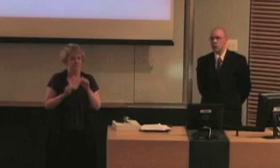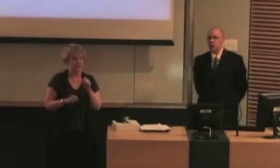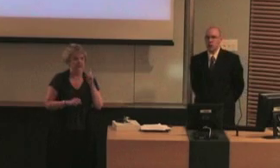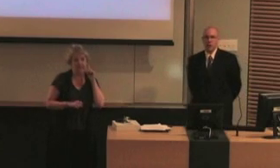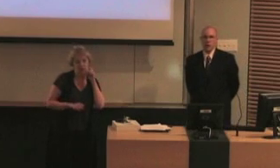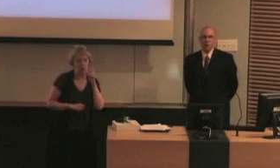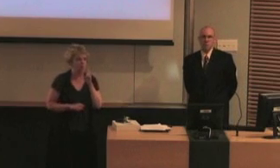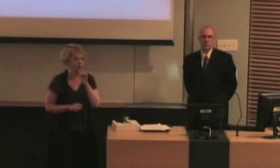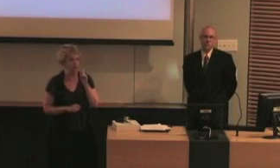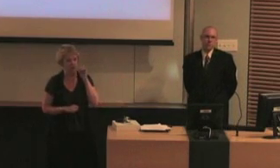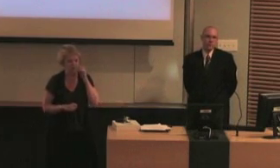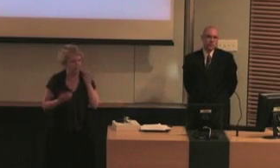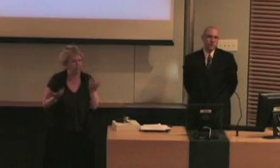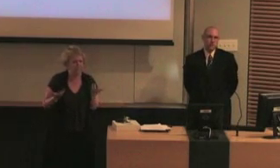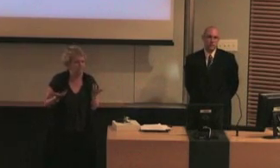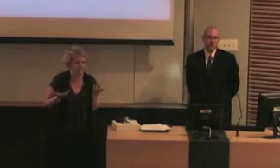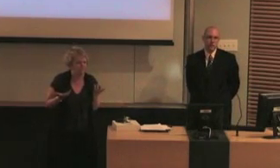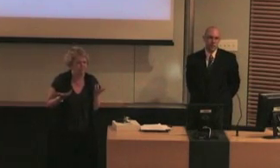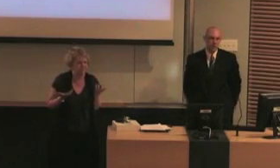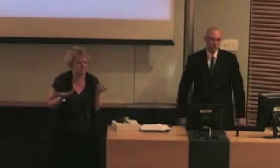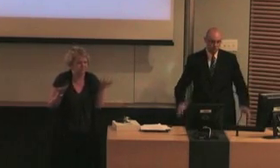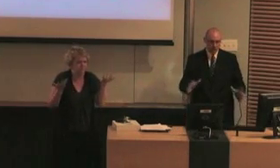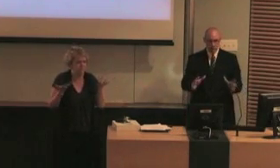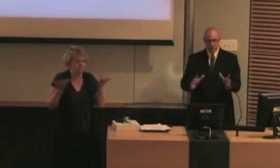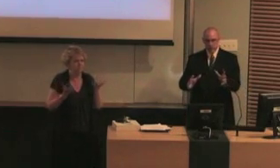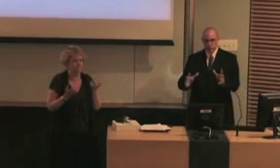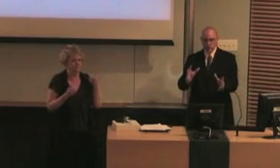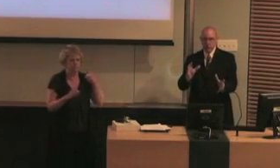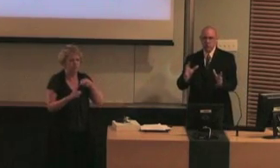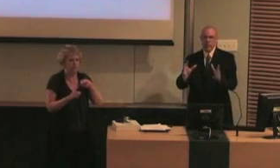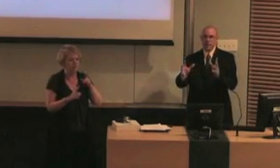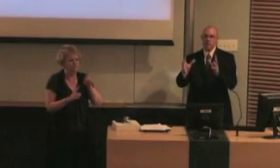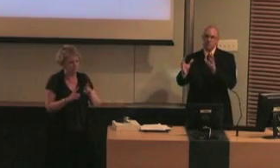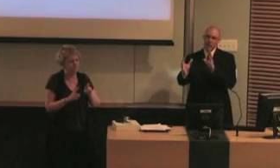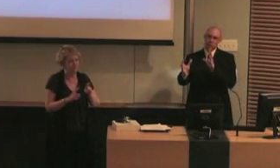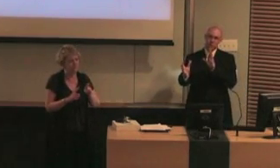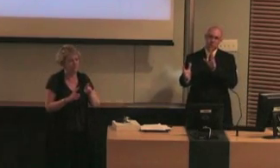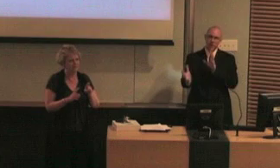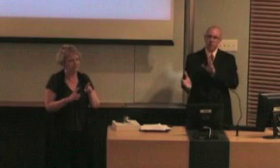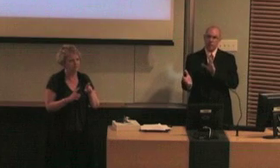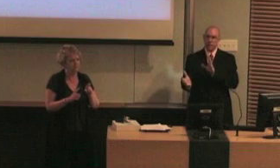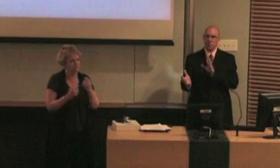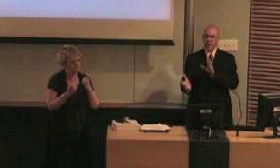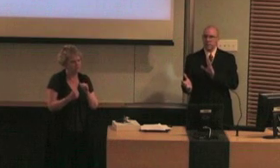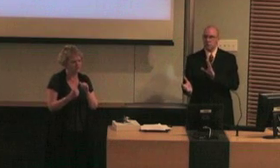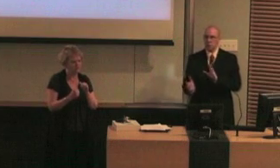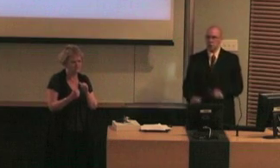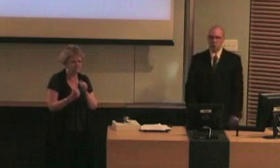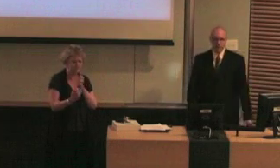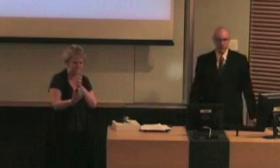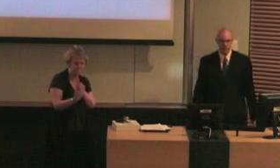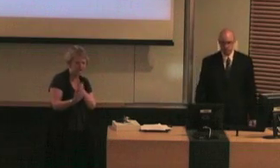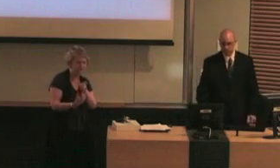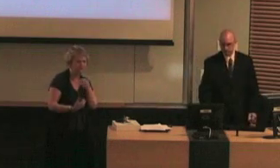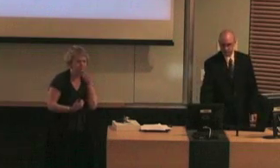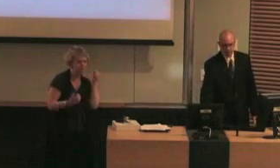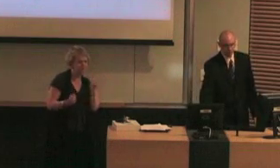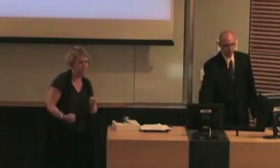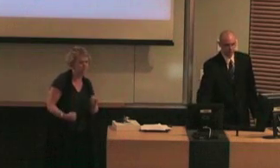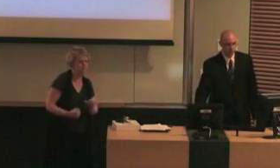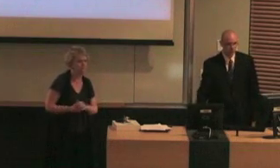not hear, just bottom line is you need to get to the patient's level as best as you possibly can.